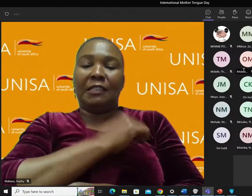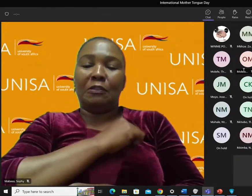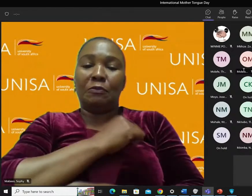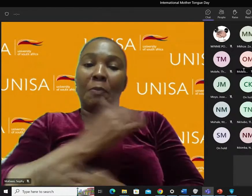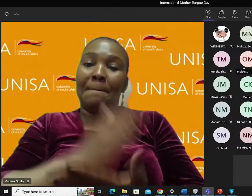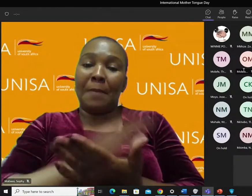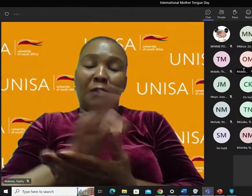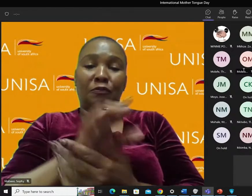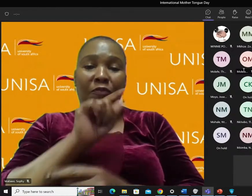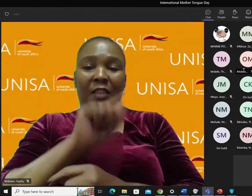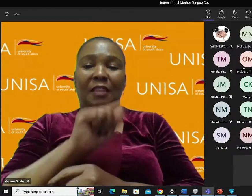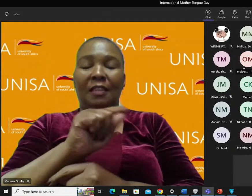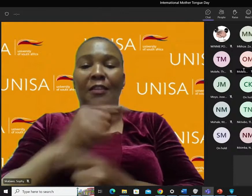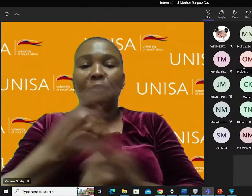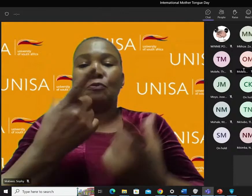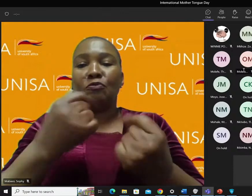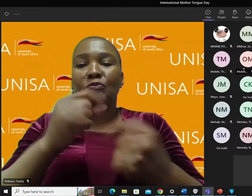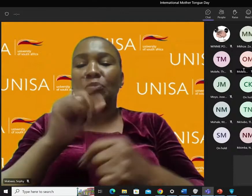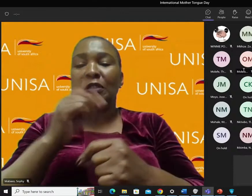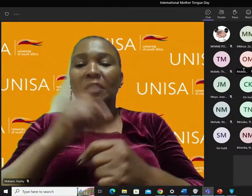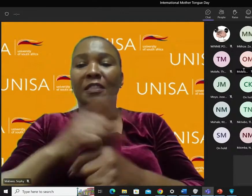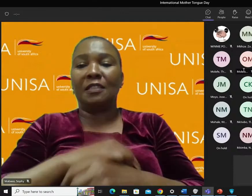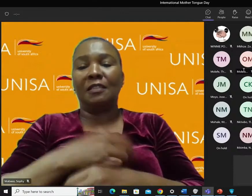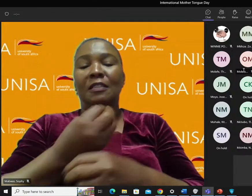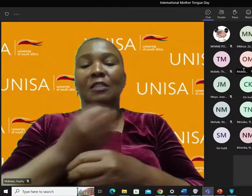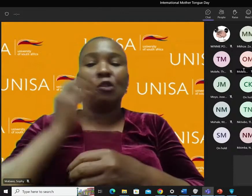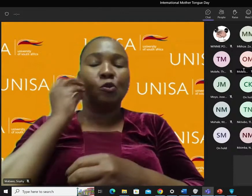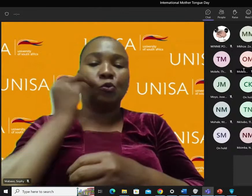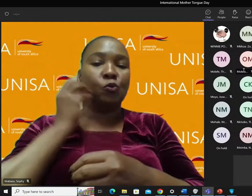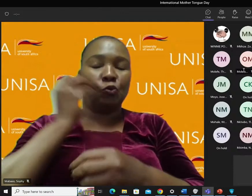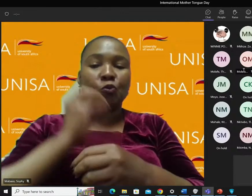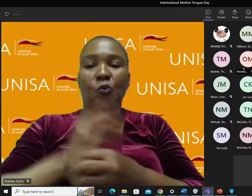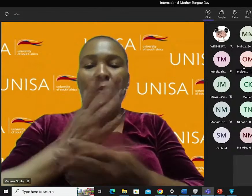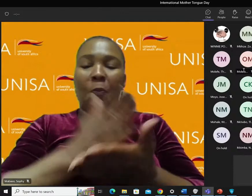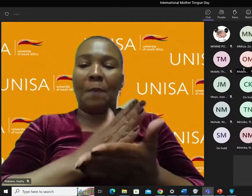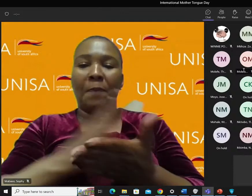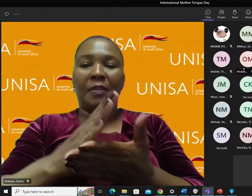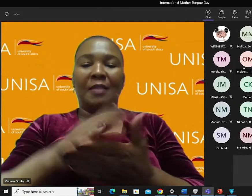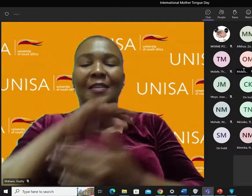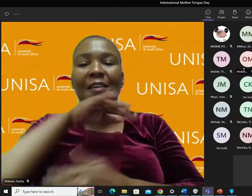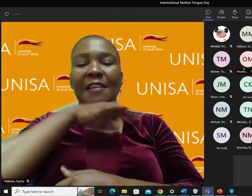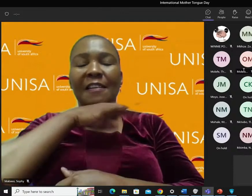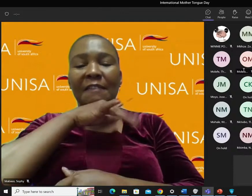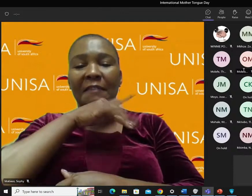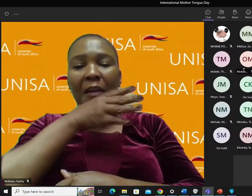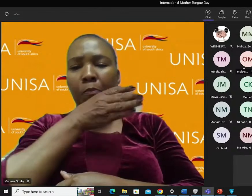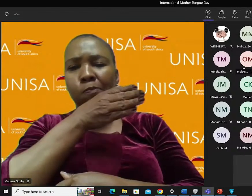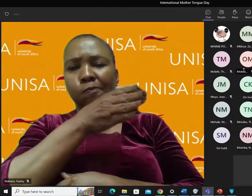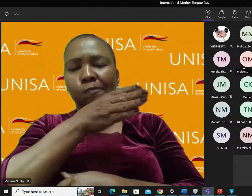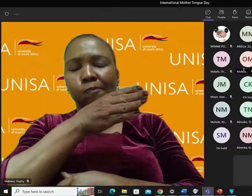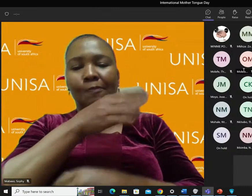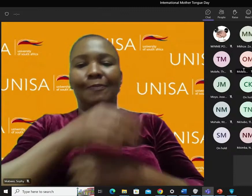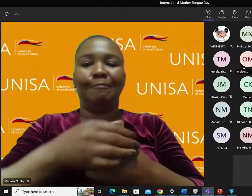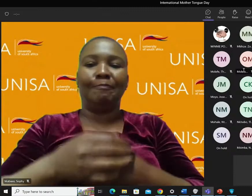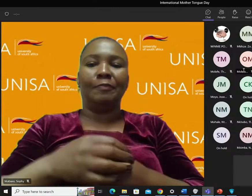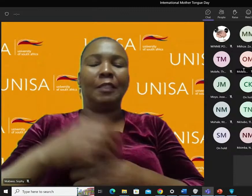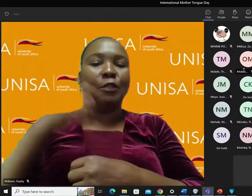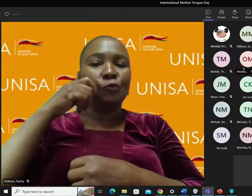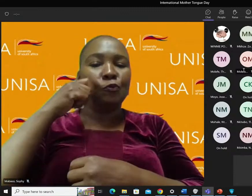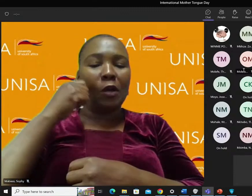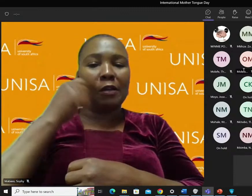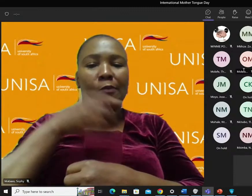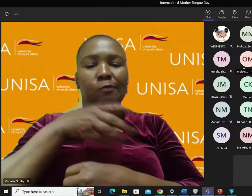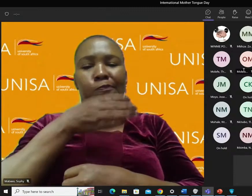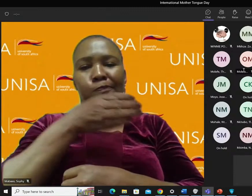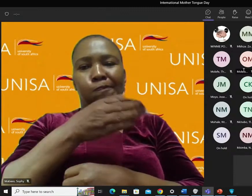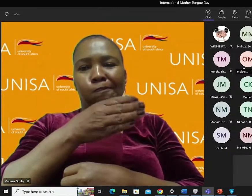that, doing the Sesotho part, and also there's Afrikaans and the Swana, isiZulu,